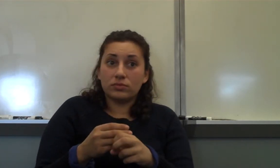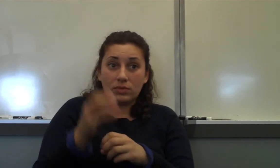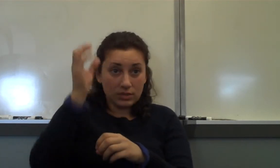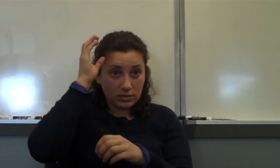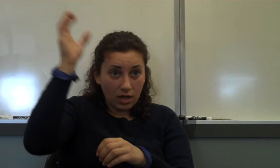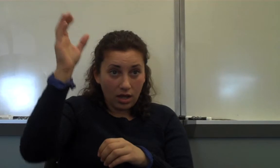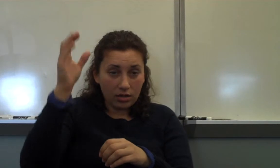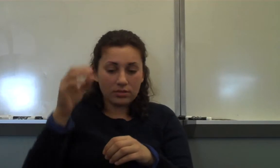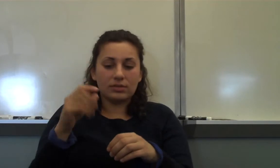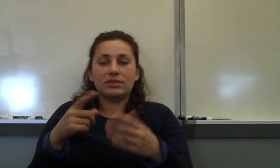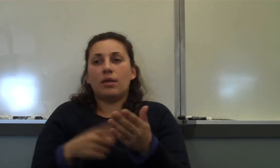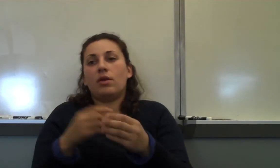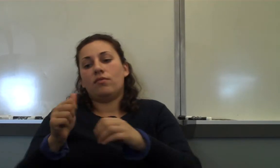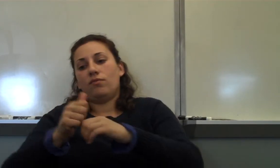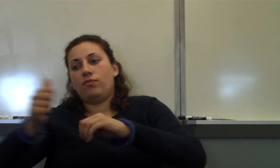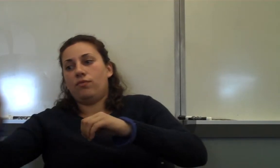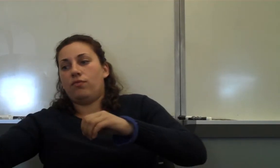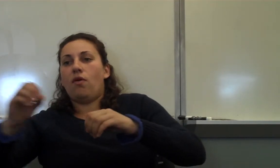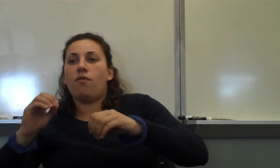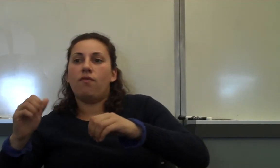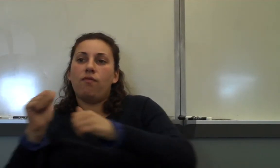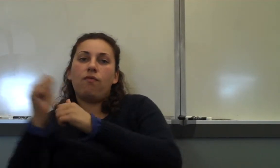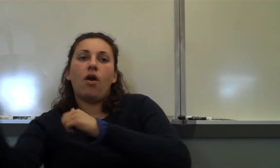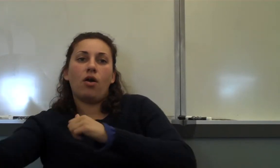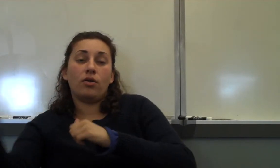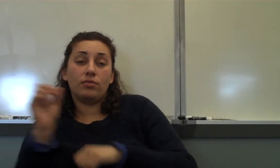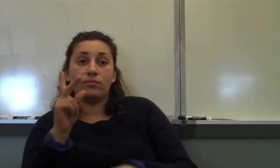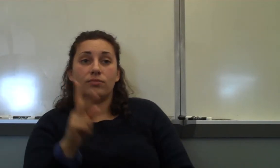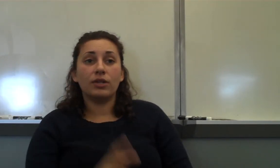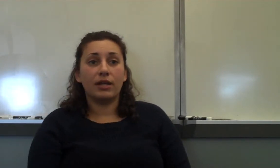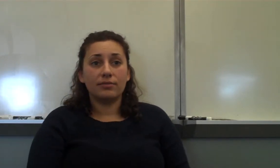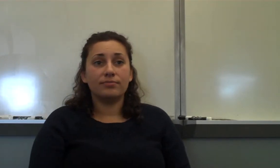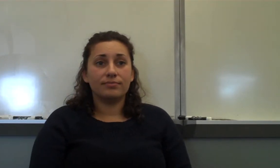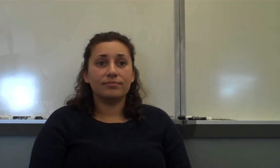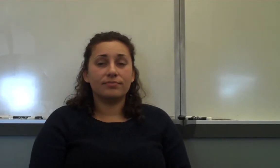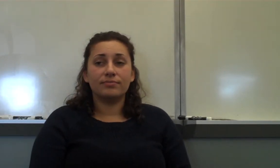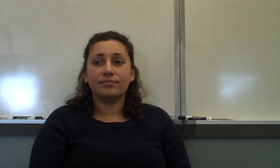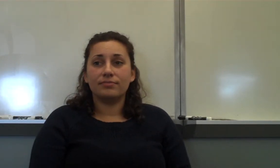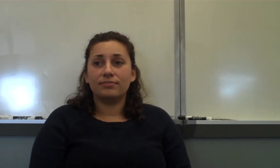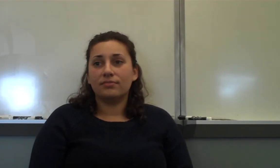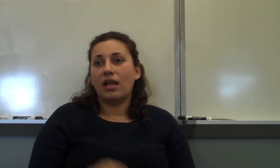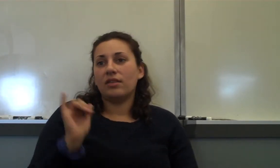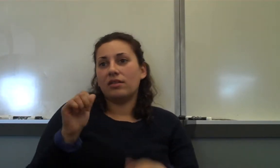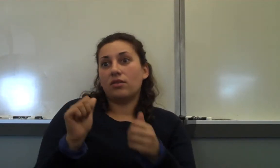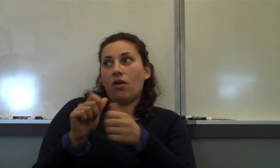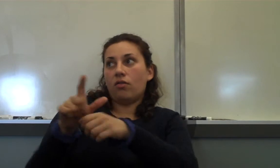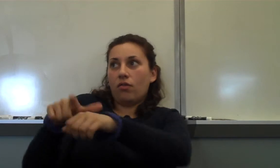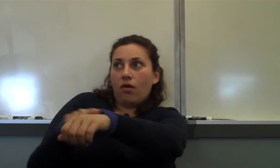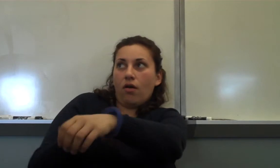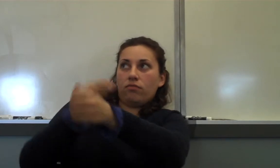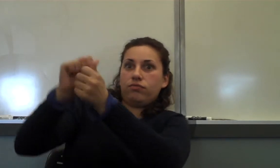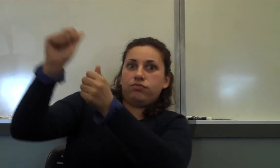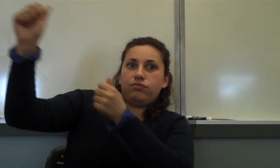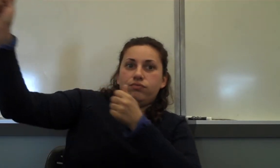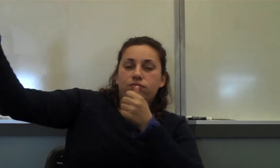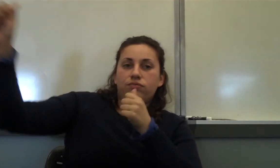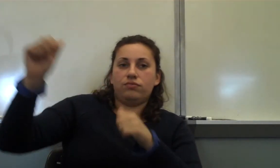whatnot. All right. By the way, that's a long distance. And it's very good that it's a